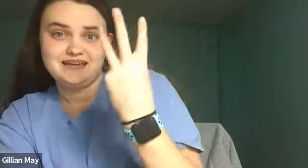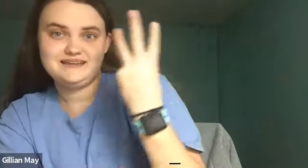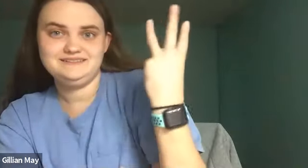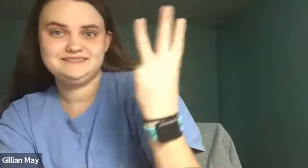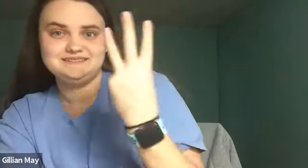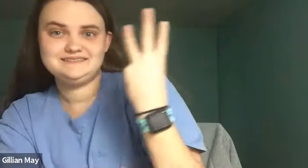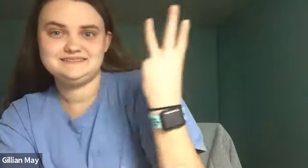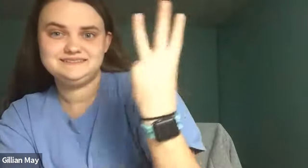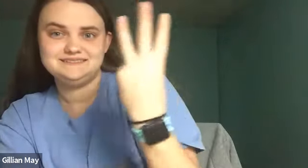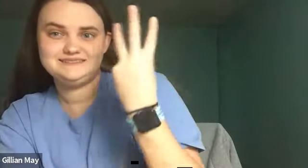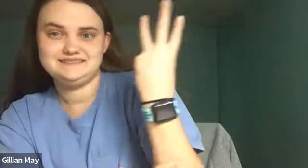Wednesday,